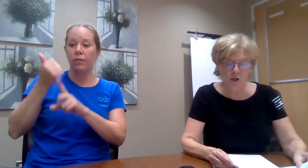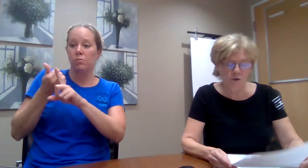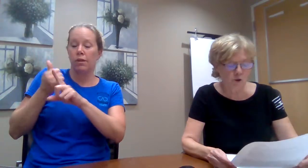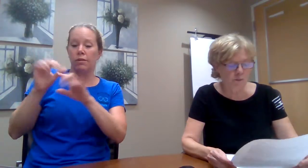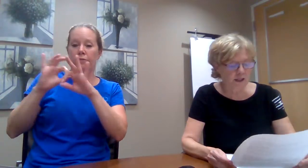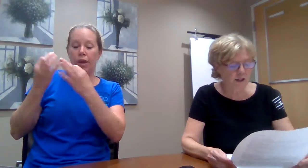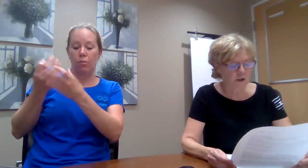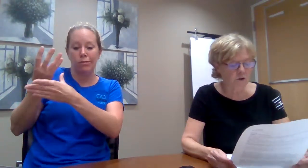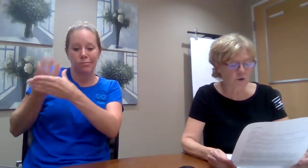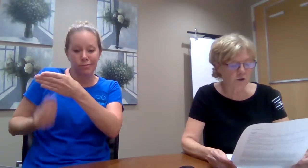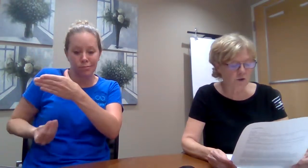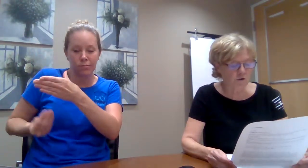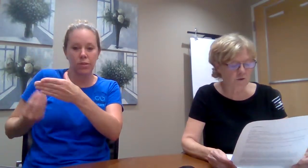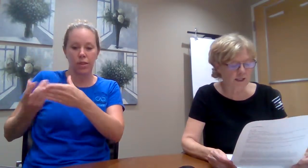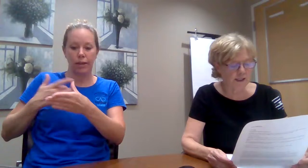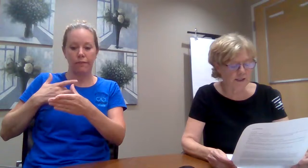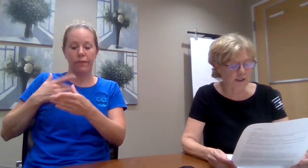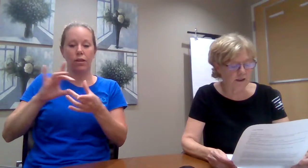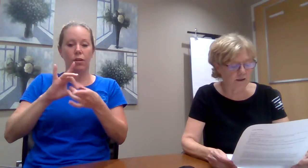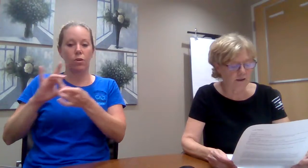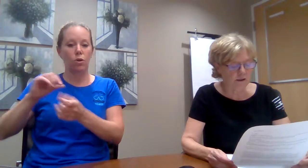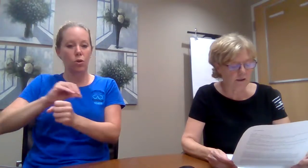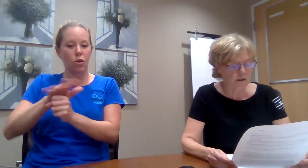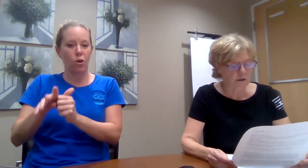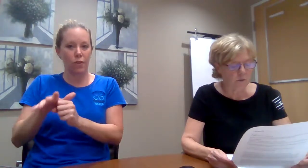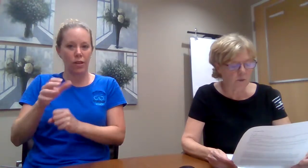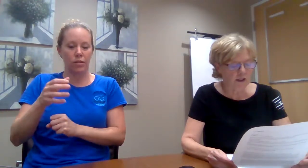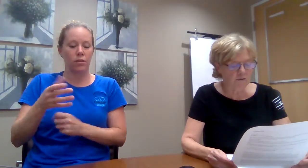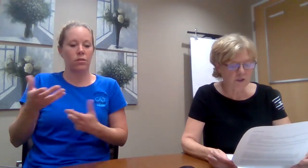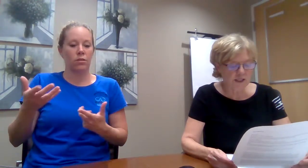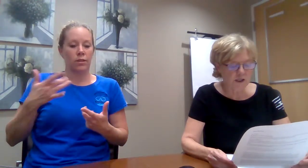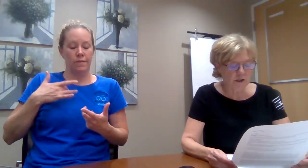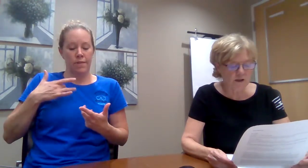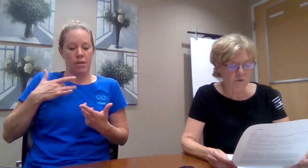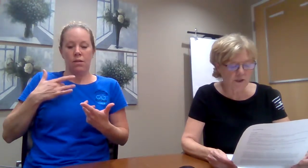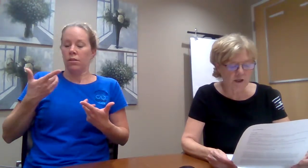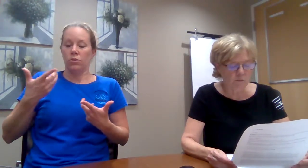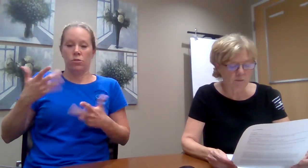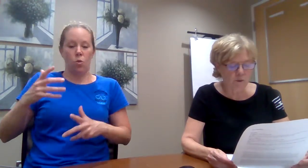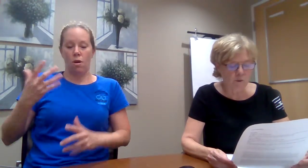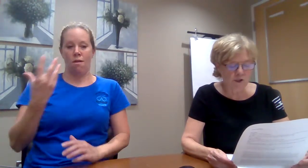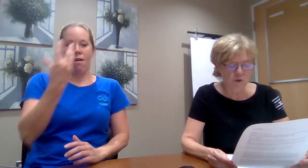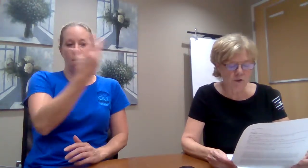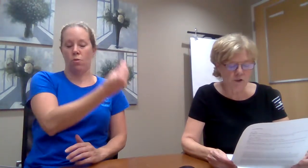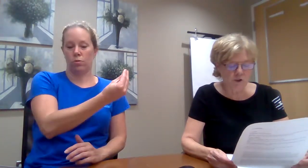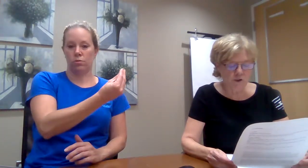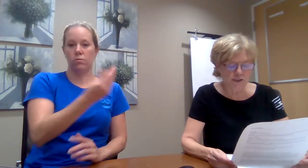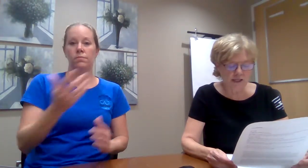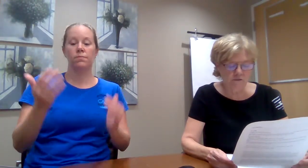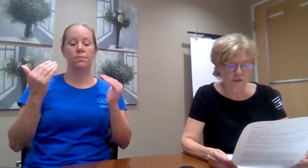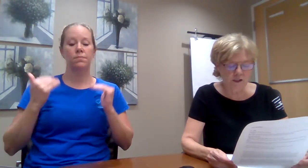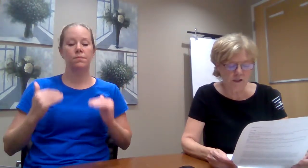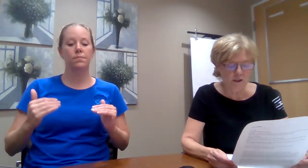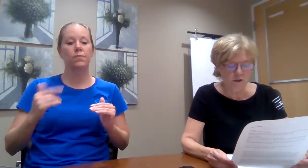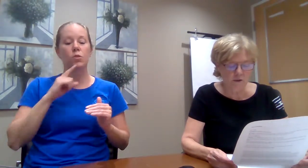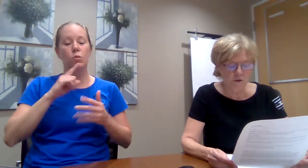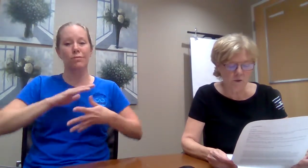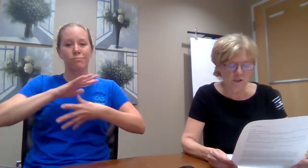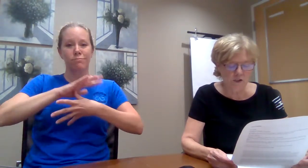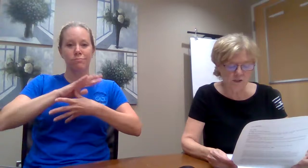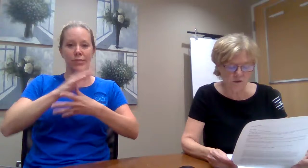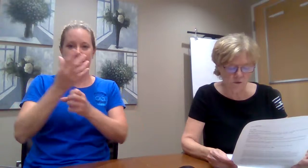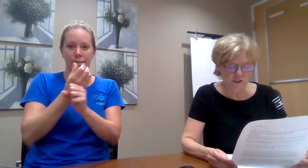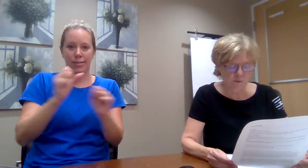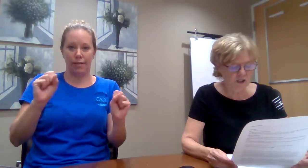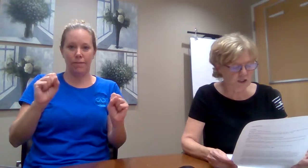in long-term care due to COVID-19. We would love to take our loved one out, but we want to ensure its safety to